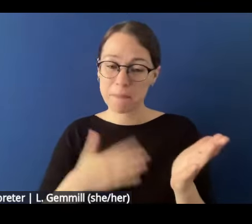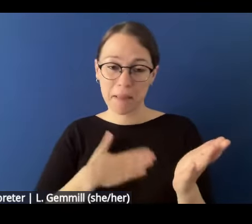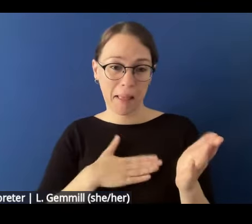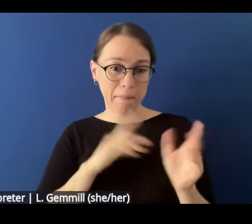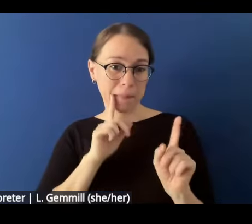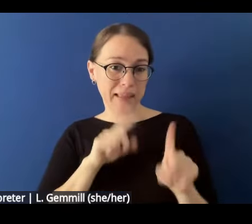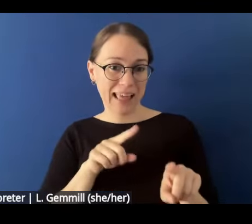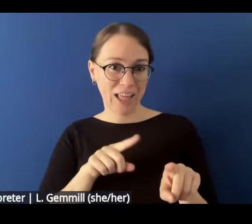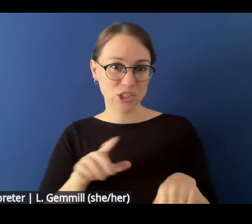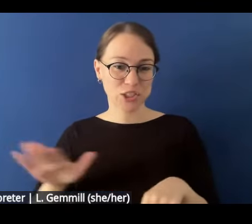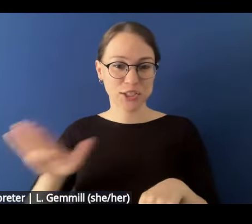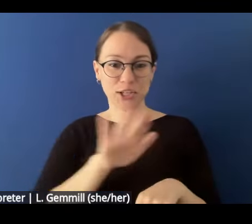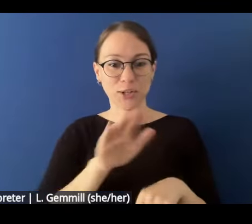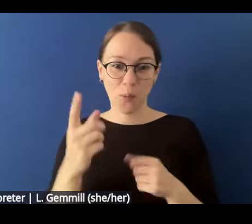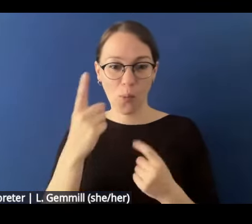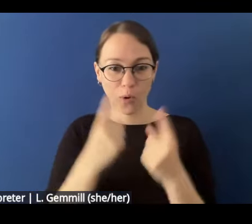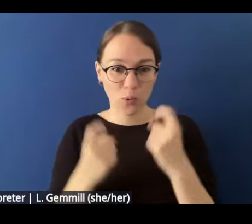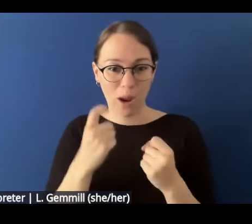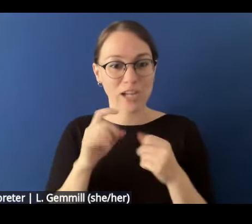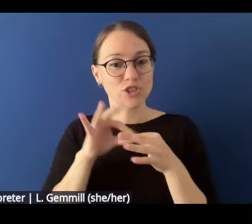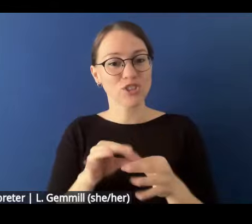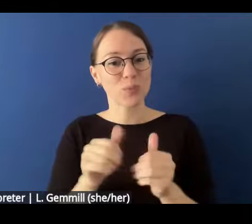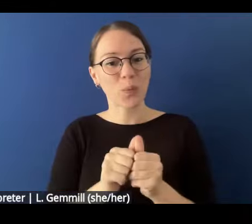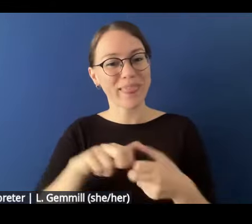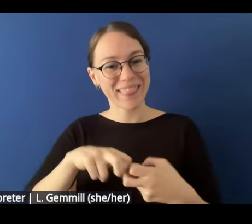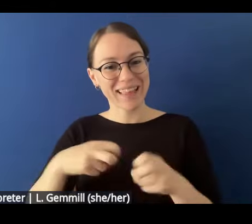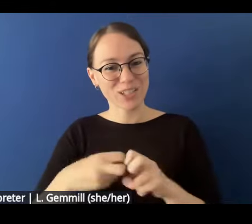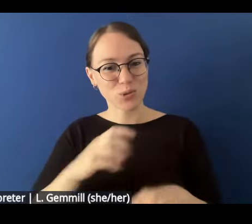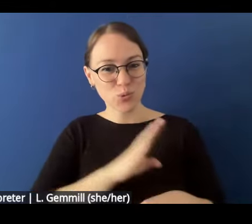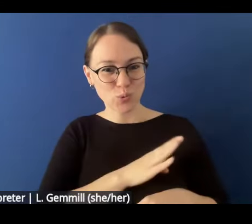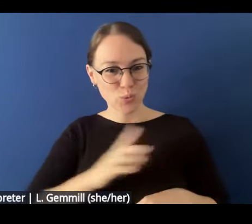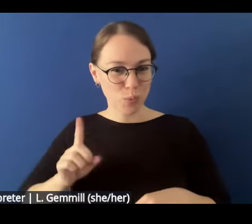created at its July 10th meeting.